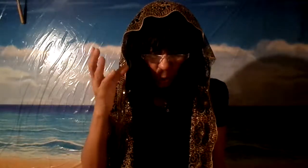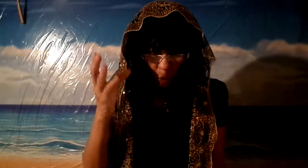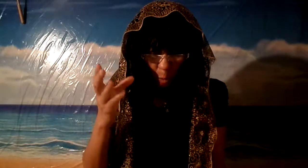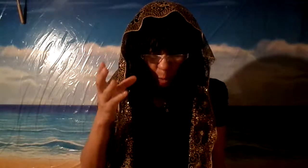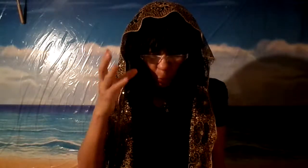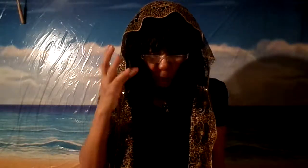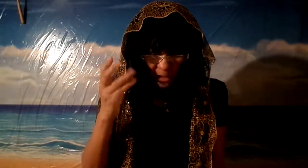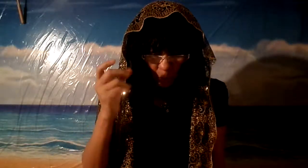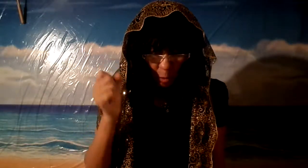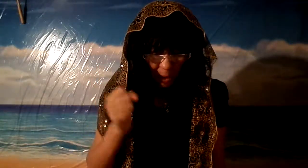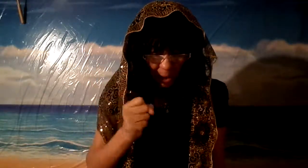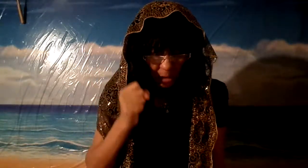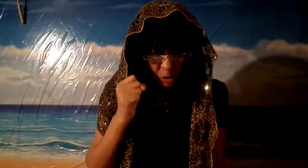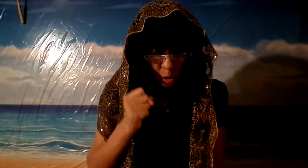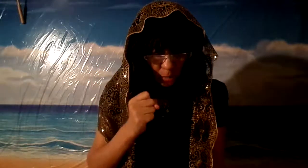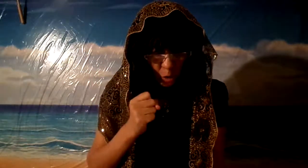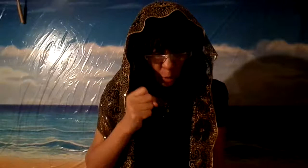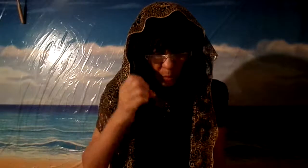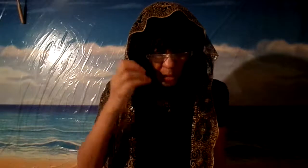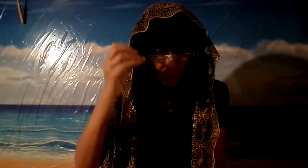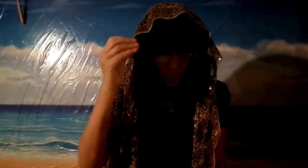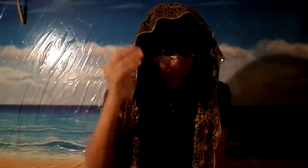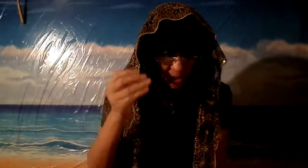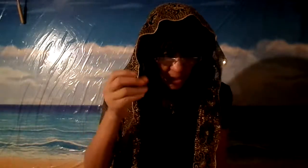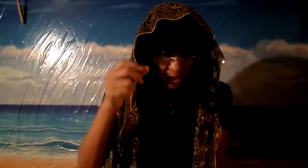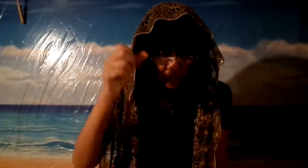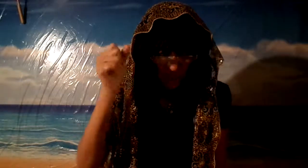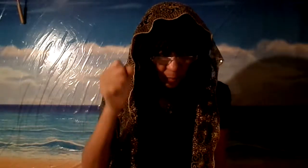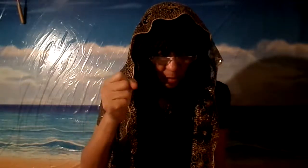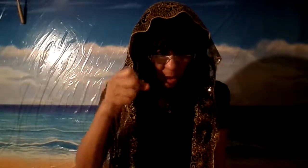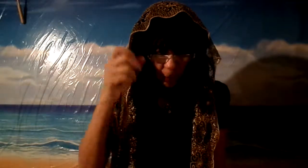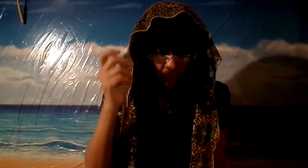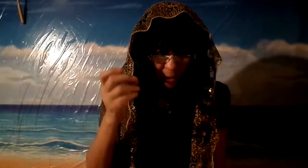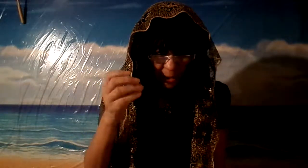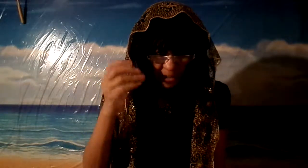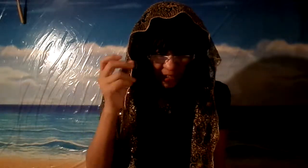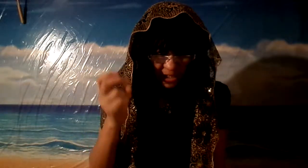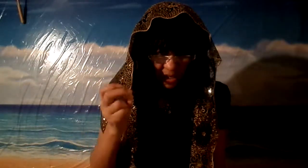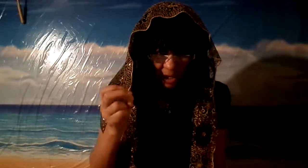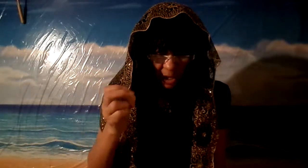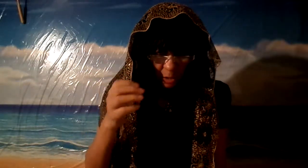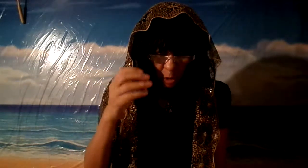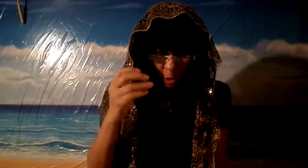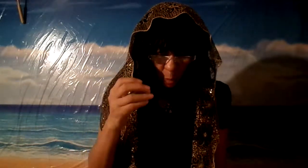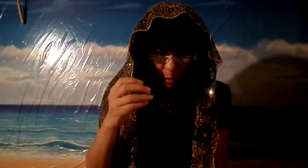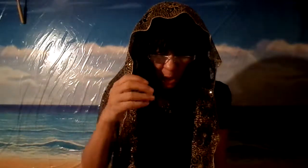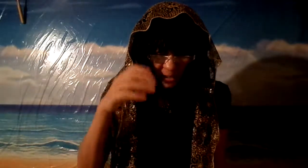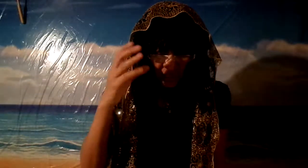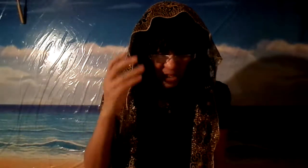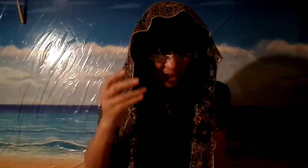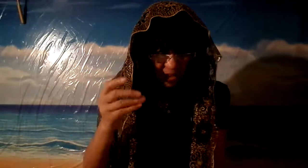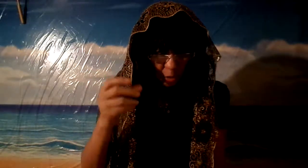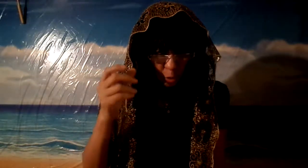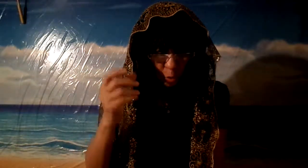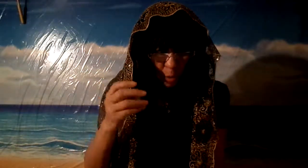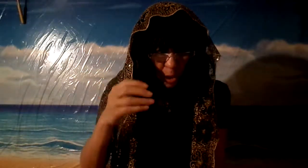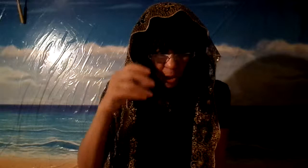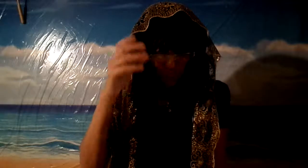or what or God tongue you may rest in the Spirit and pray, understand the human understanding through and watch